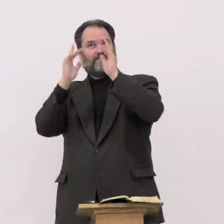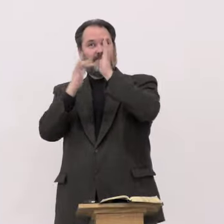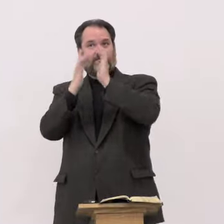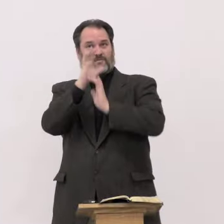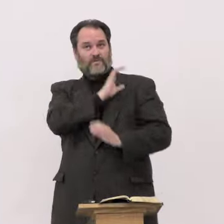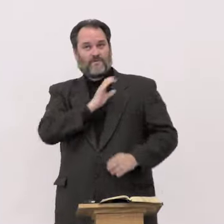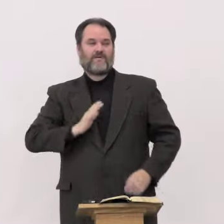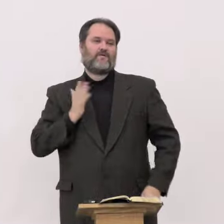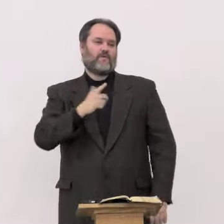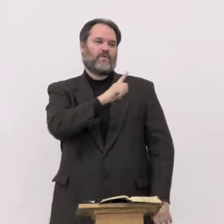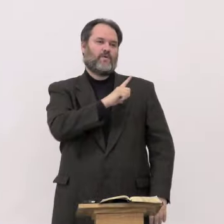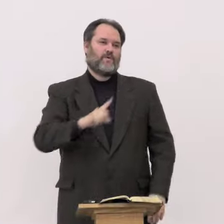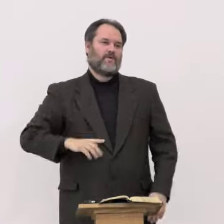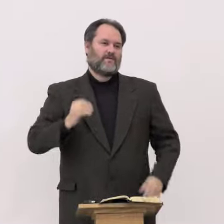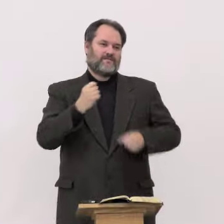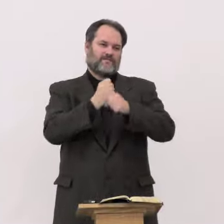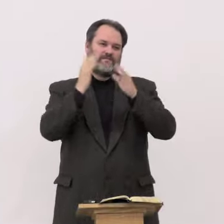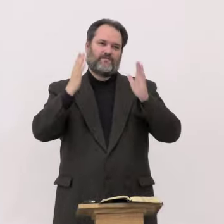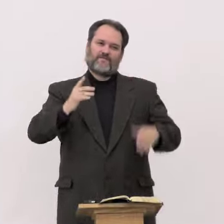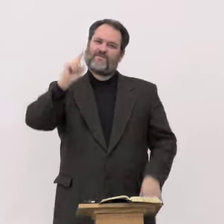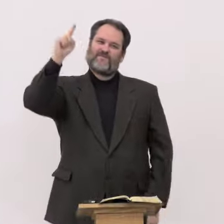Praise the Lord, and I pray that